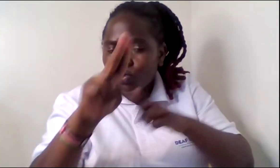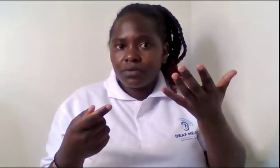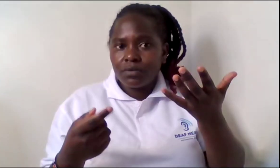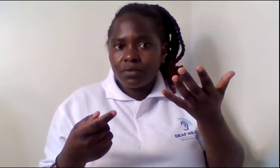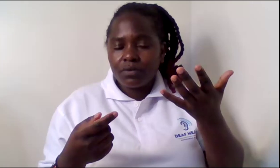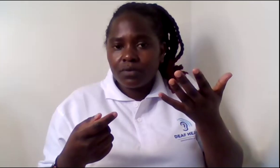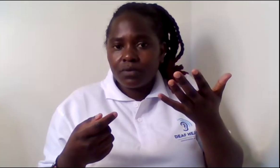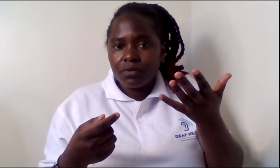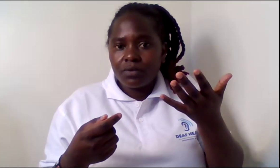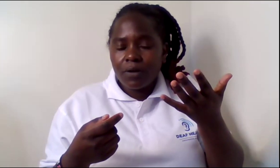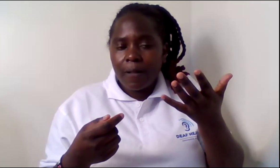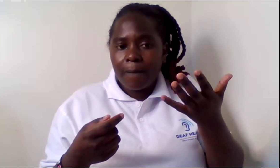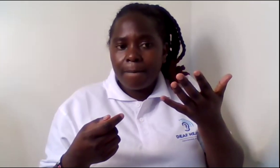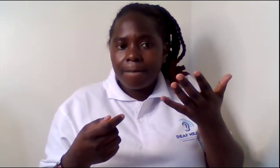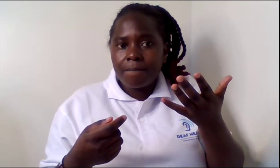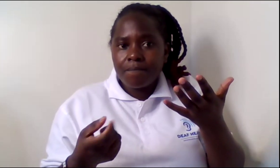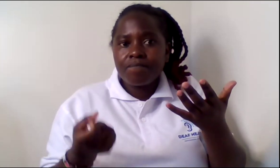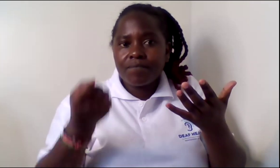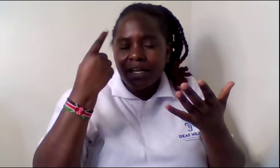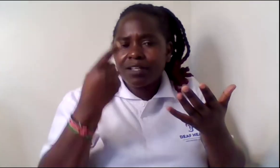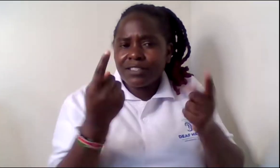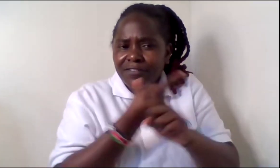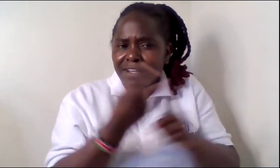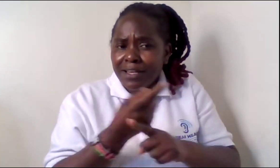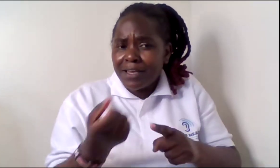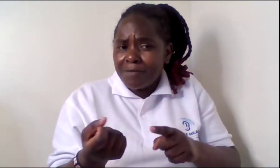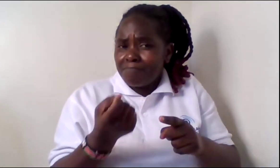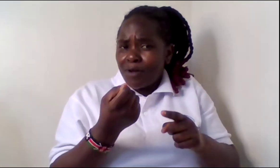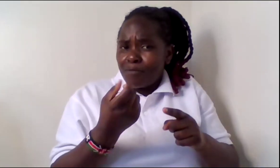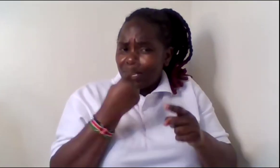easier understandable medical terms, just to make sure that